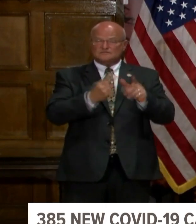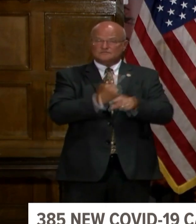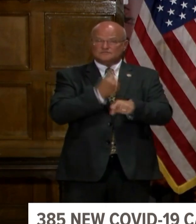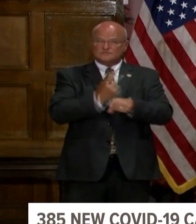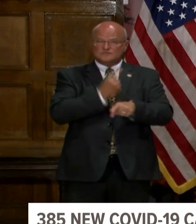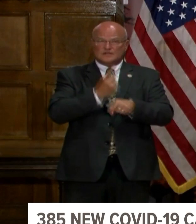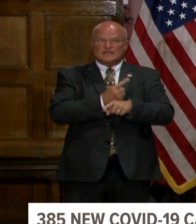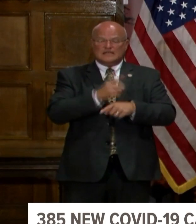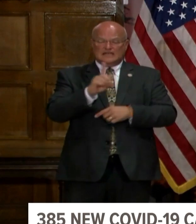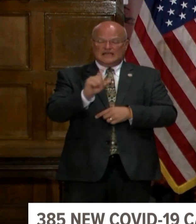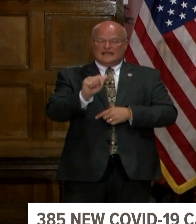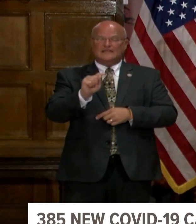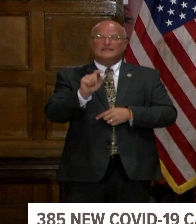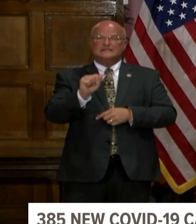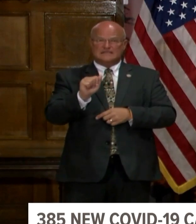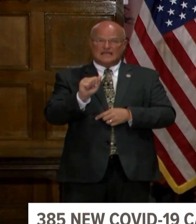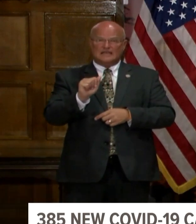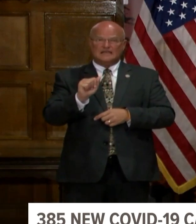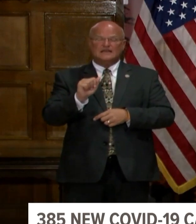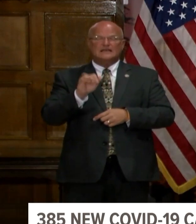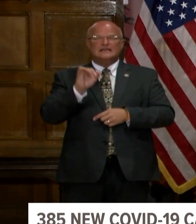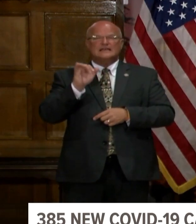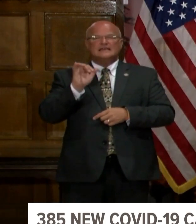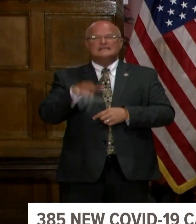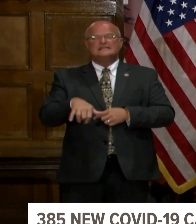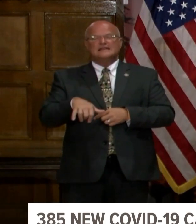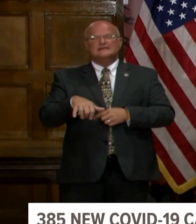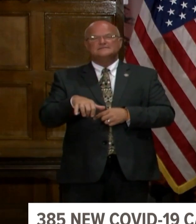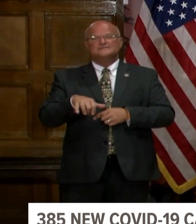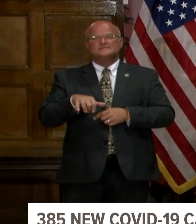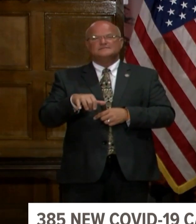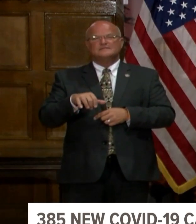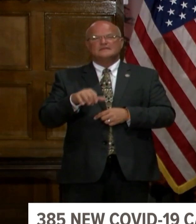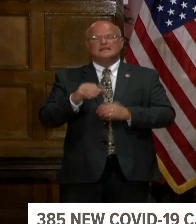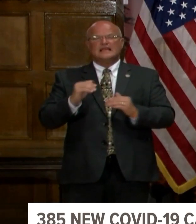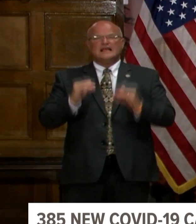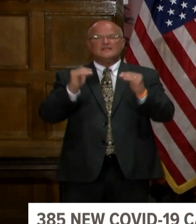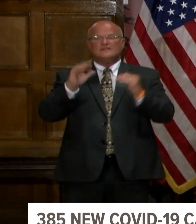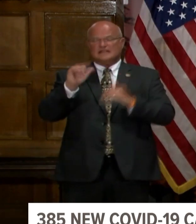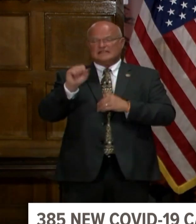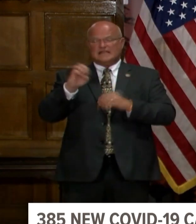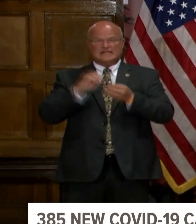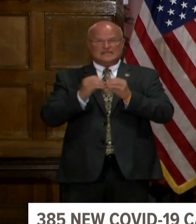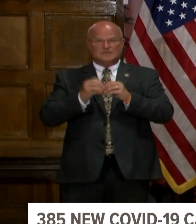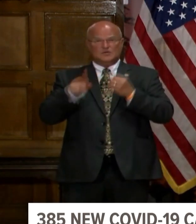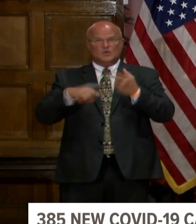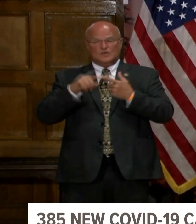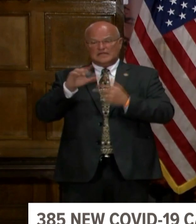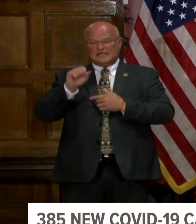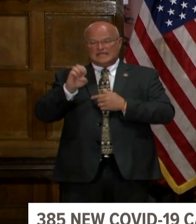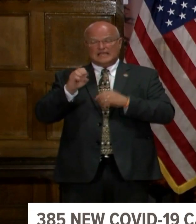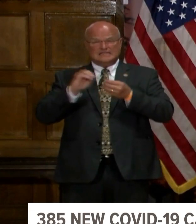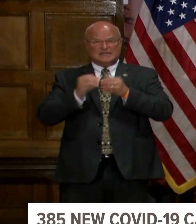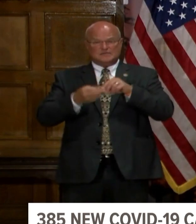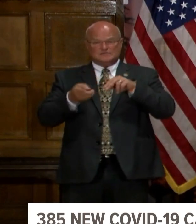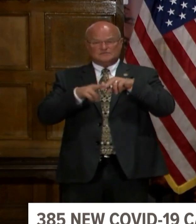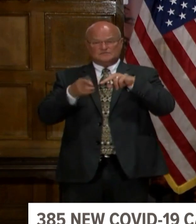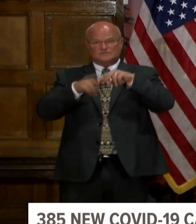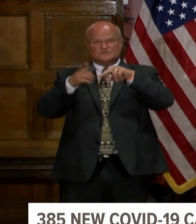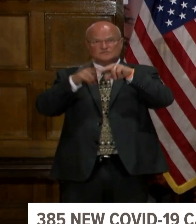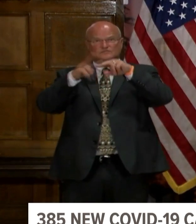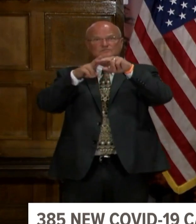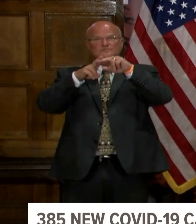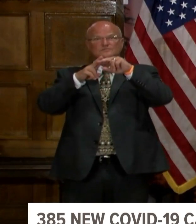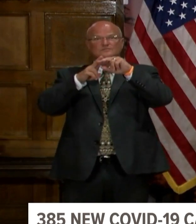consistently in the data is the elevated case numbers. And when case numbers are rising